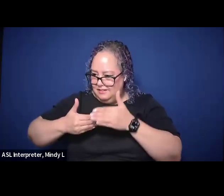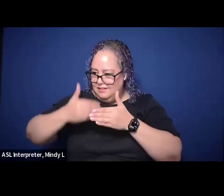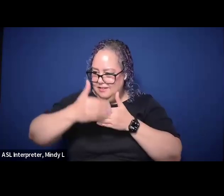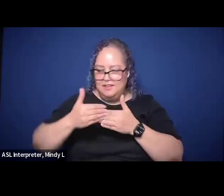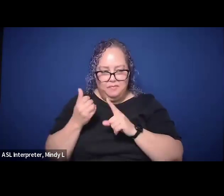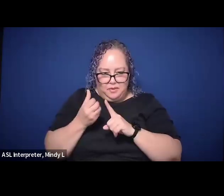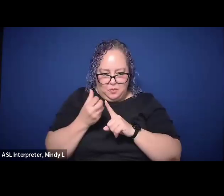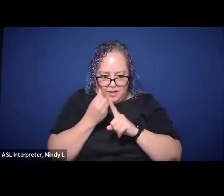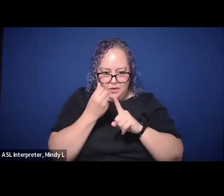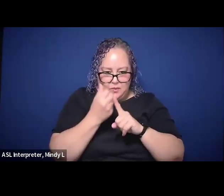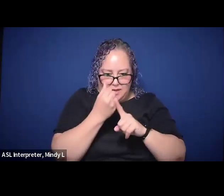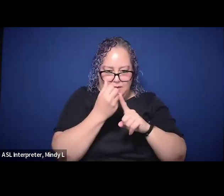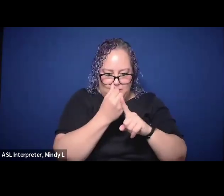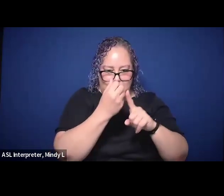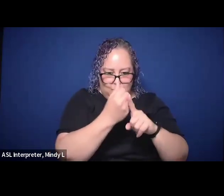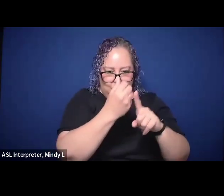money.